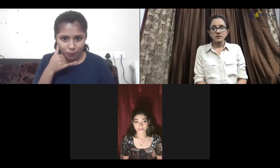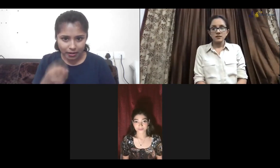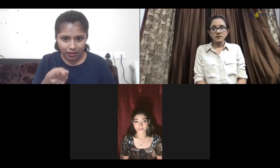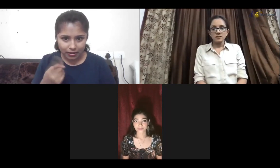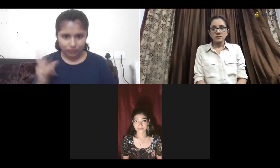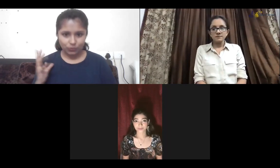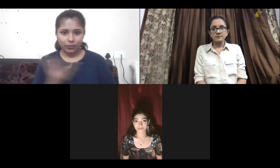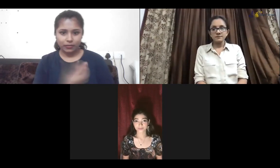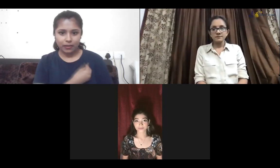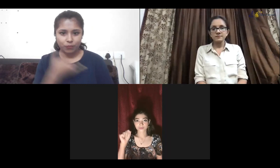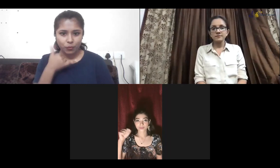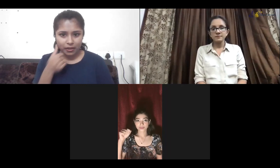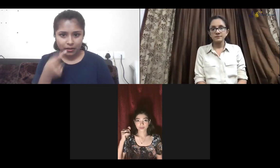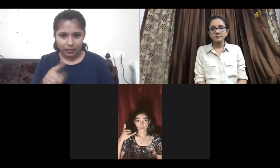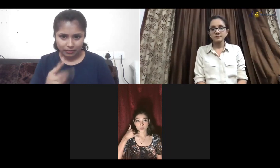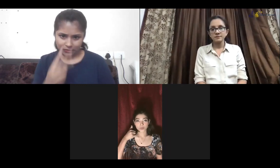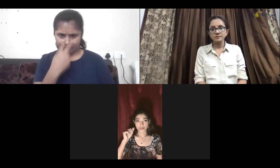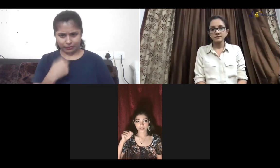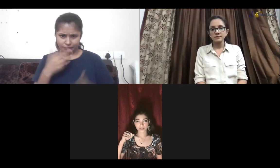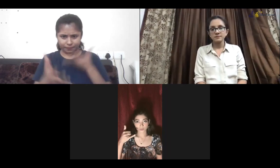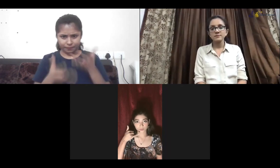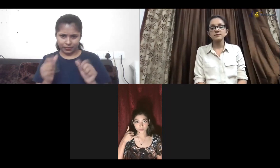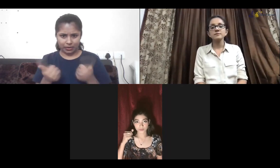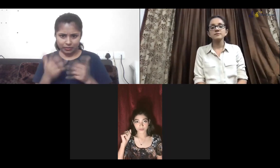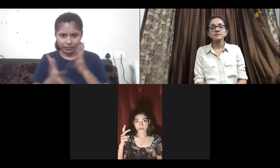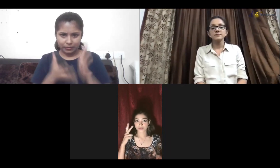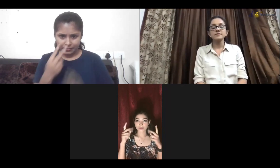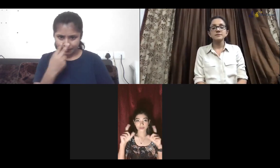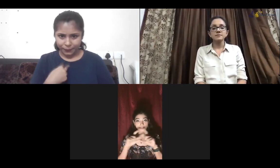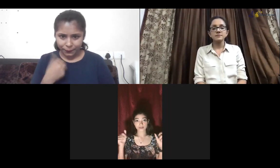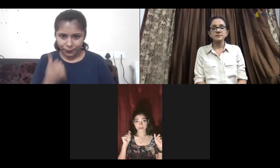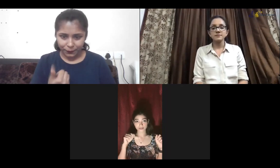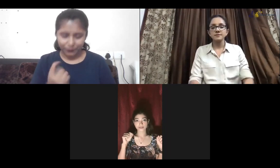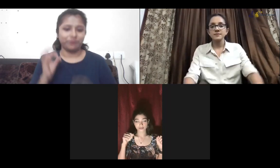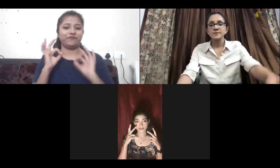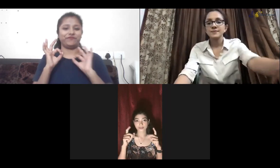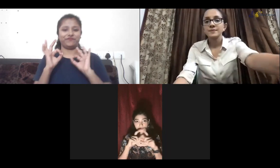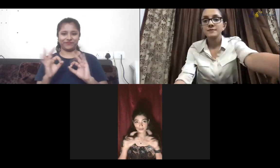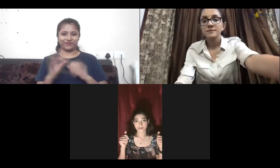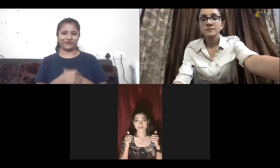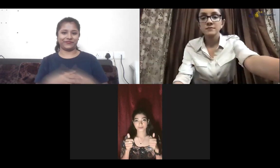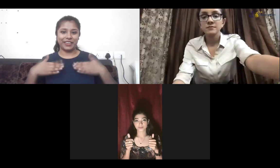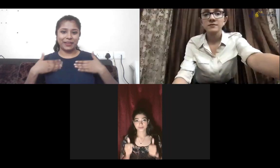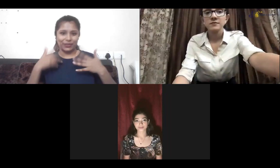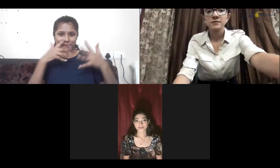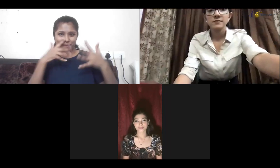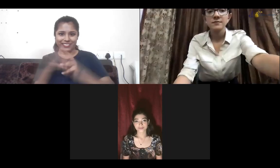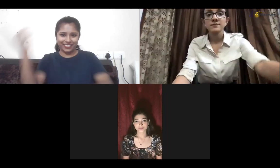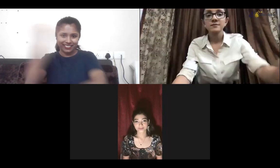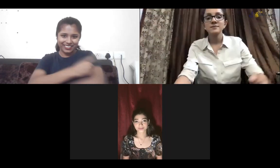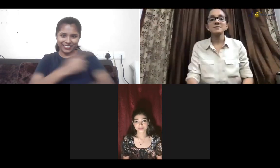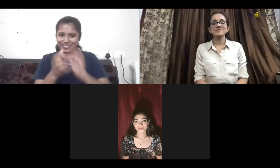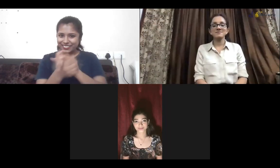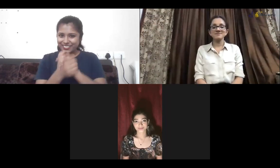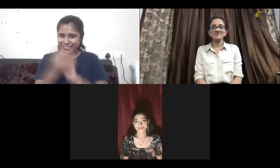Are you using your mobile? Shweta? Okay, I can see your sign. I can see. Yes, yes, I'm using it. It's clear